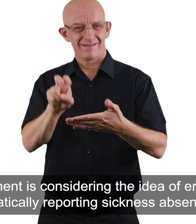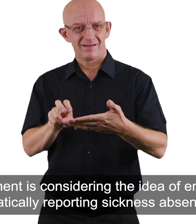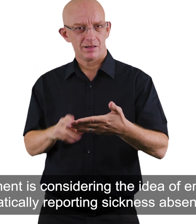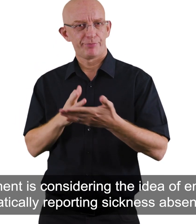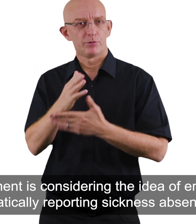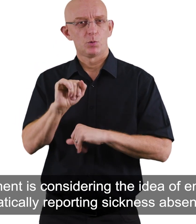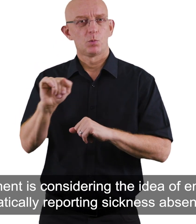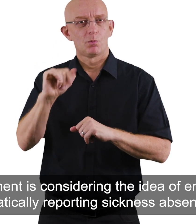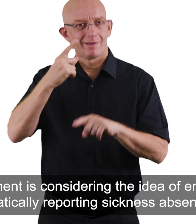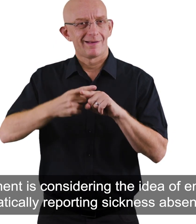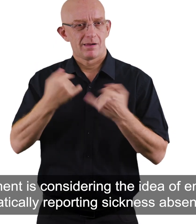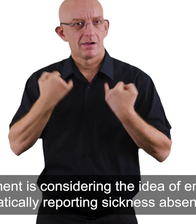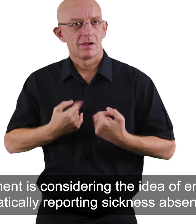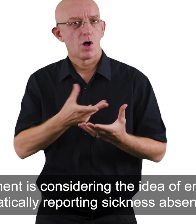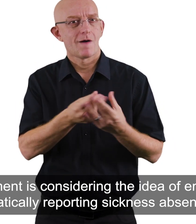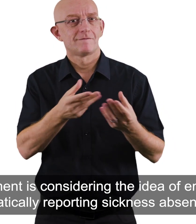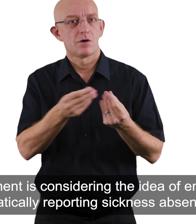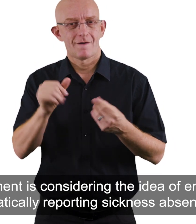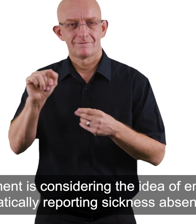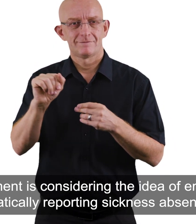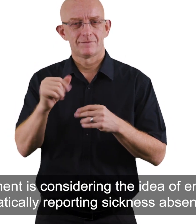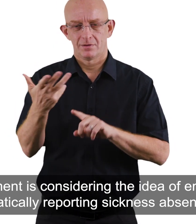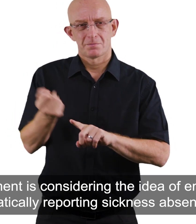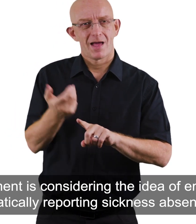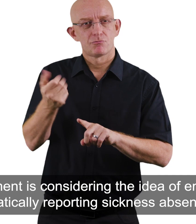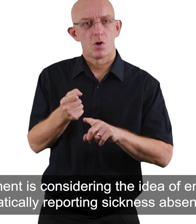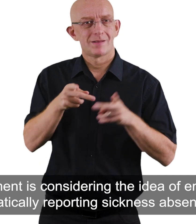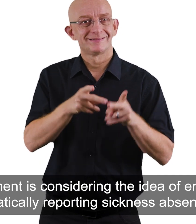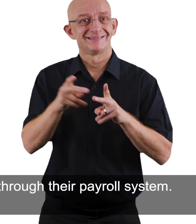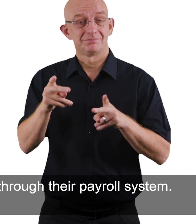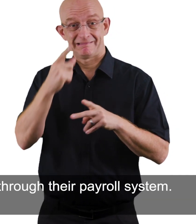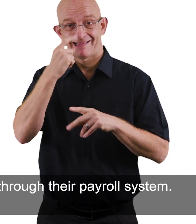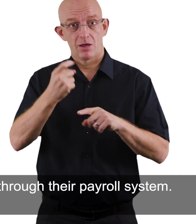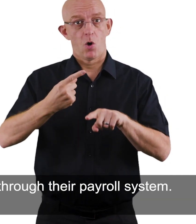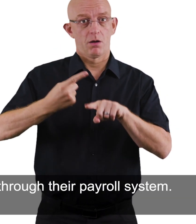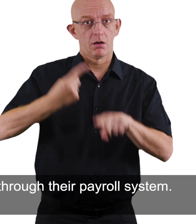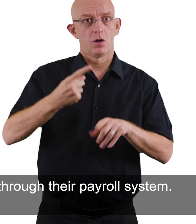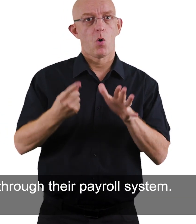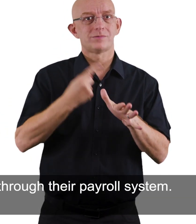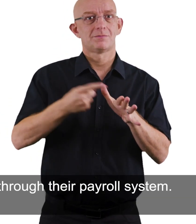employers automatically reporting sickness absence through their payroll